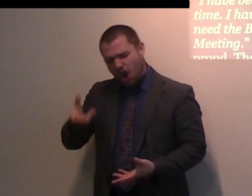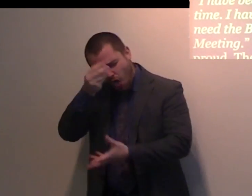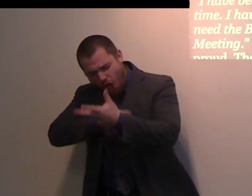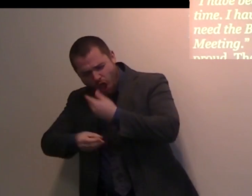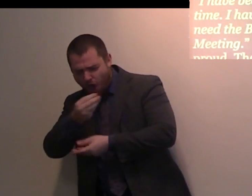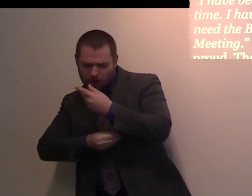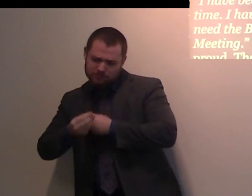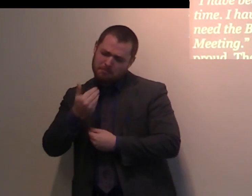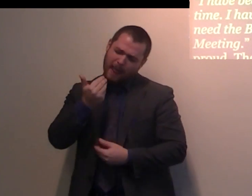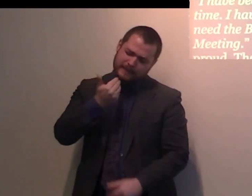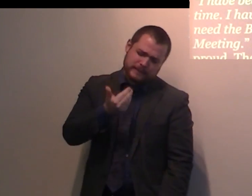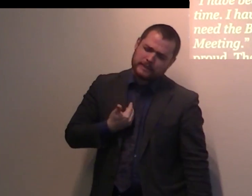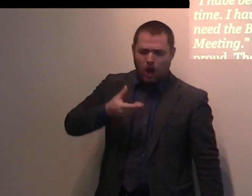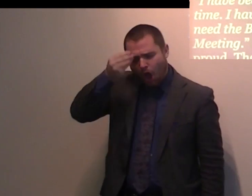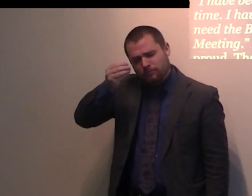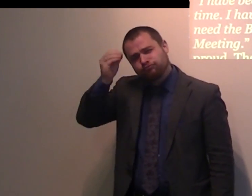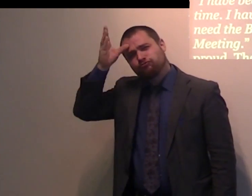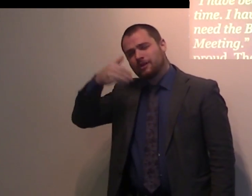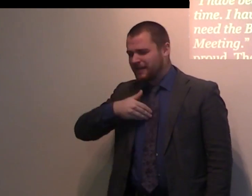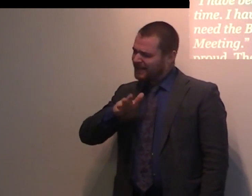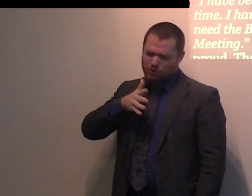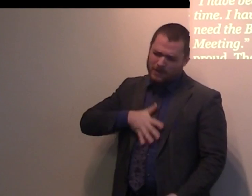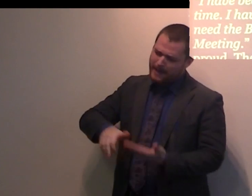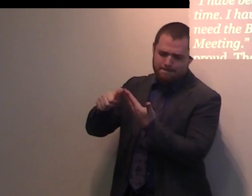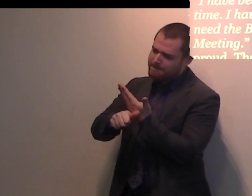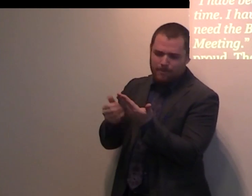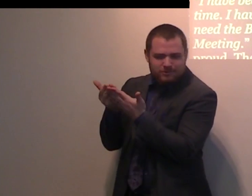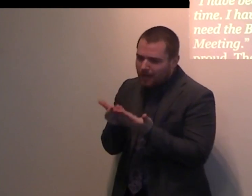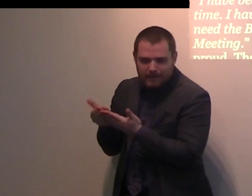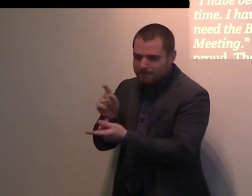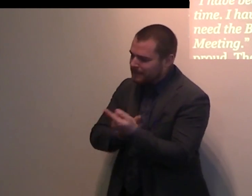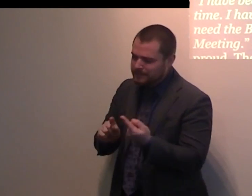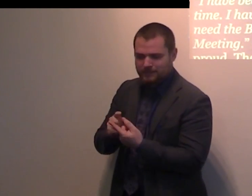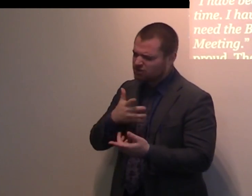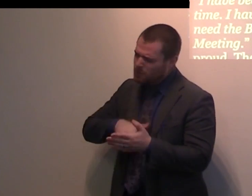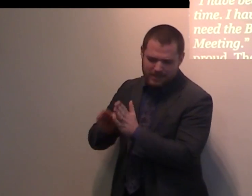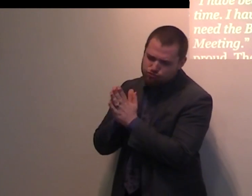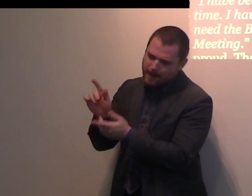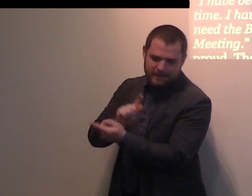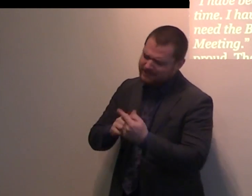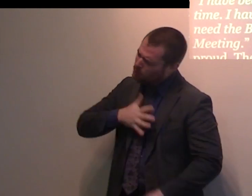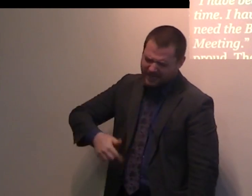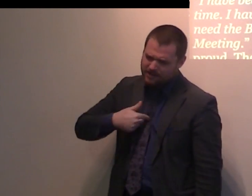enough. I don't need the Bible study or the prayer meeting. Unquote.